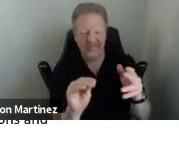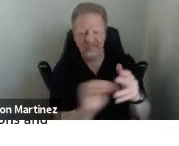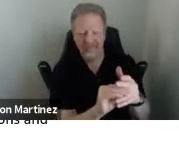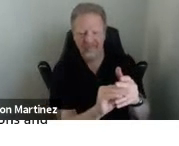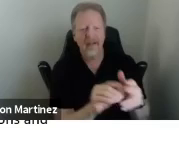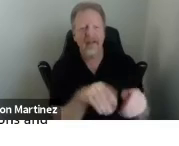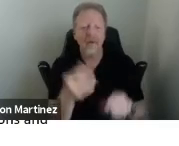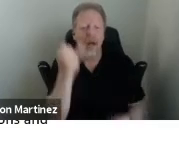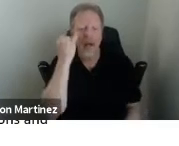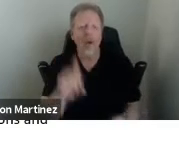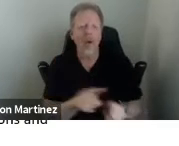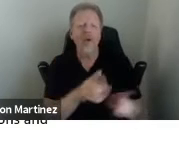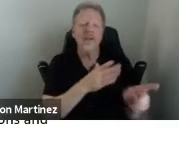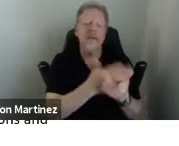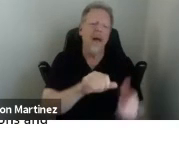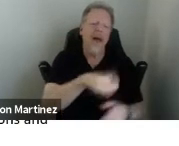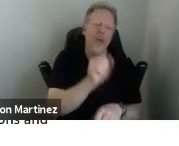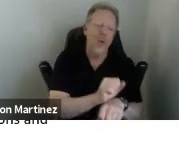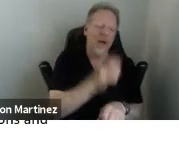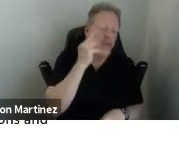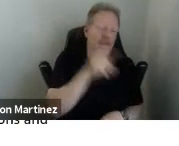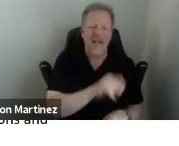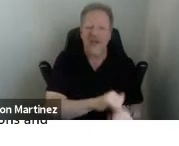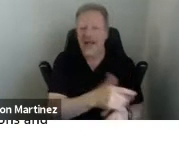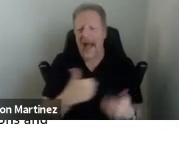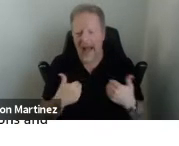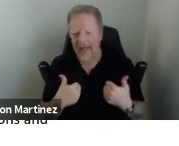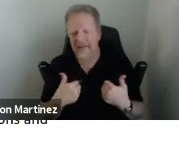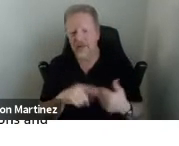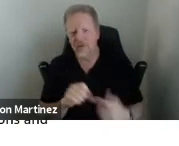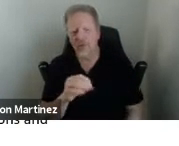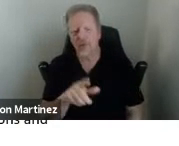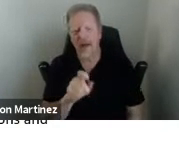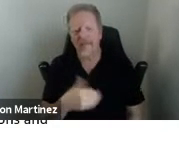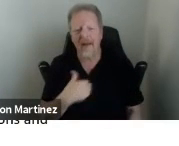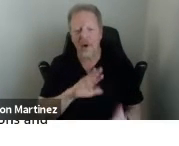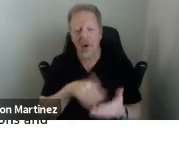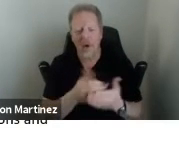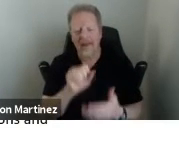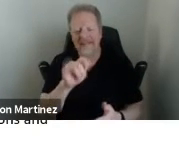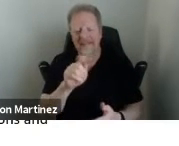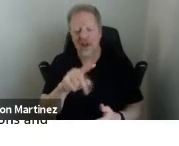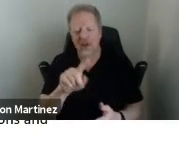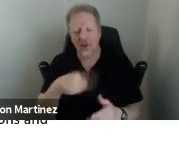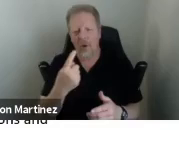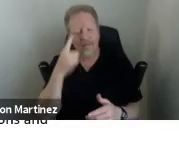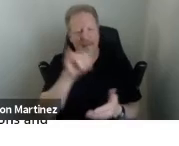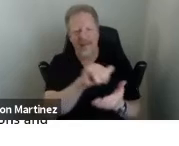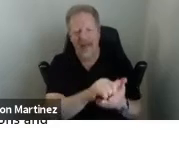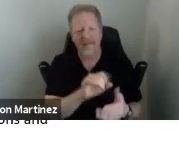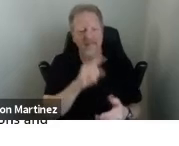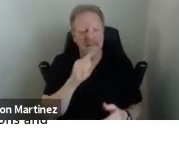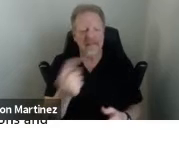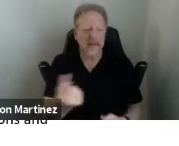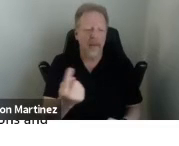an idea also some other work experience she had. So you don't have to have a whole section just for that, if it's just something